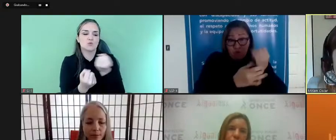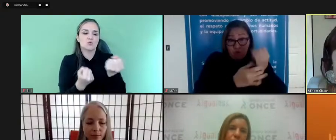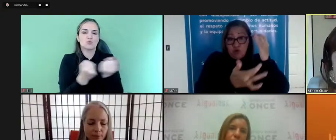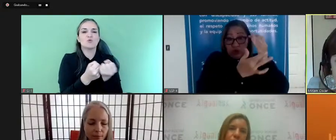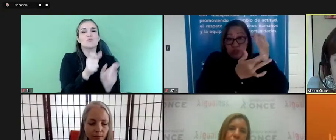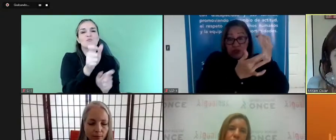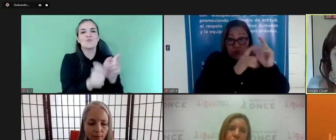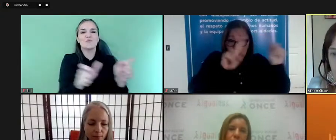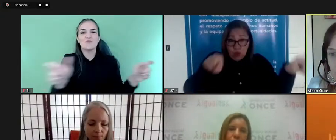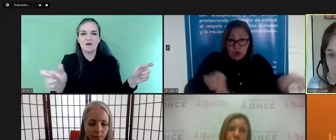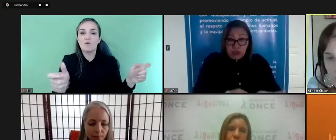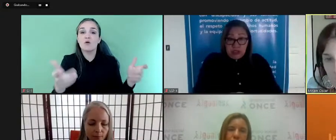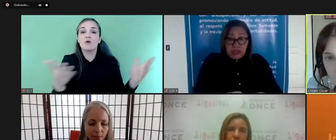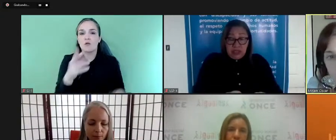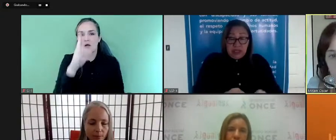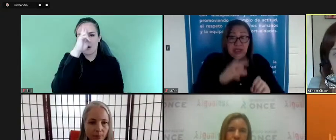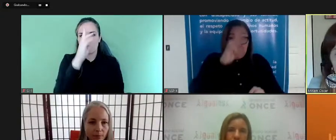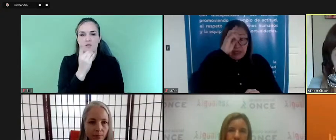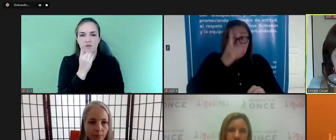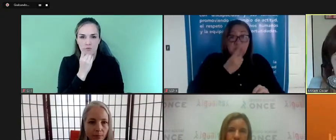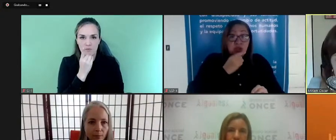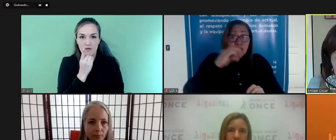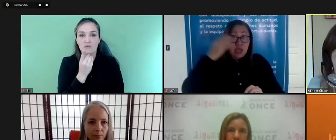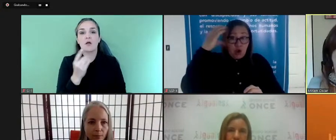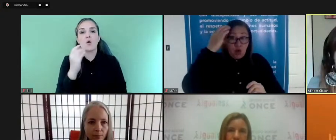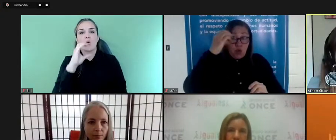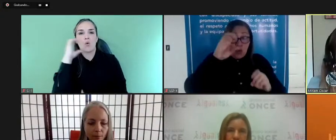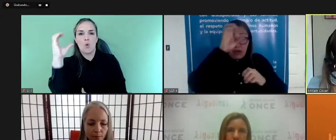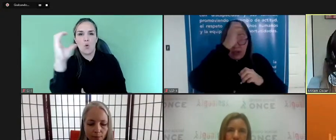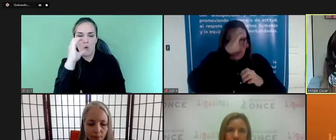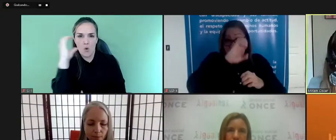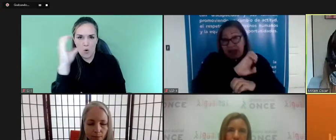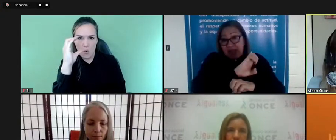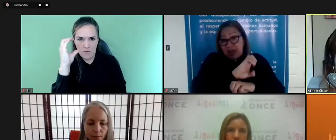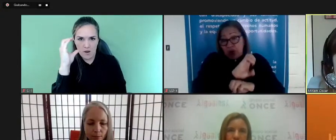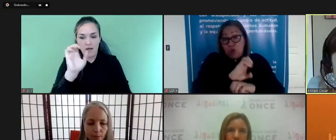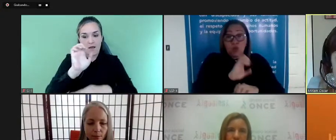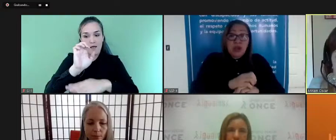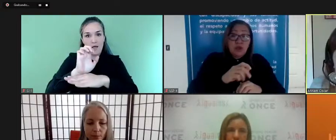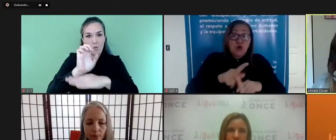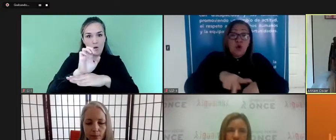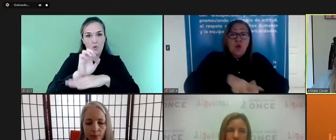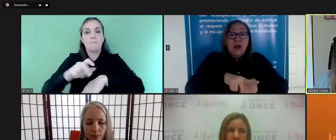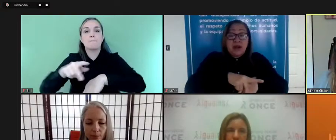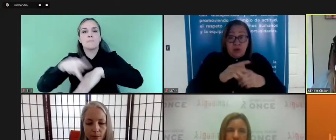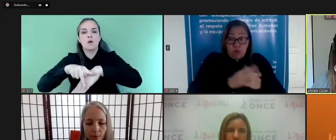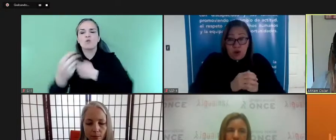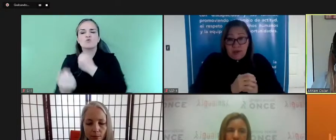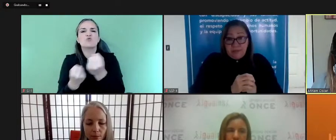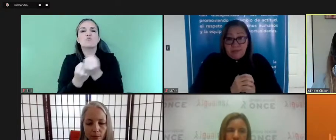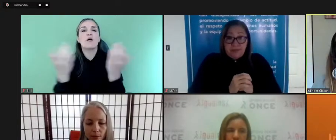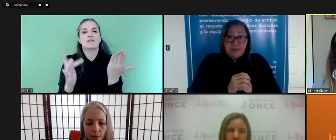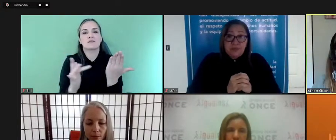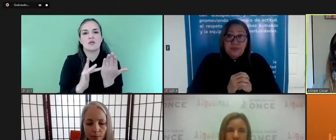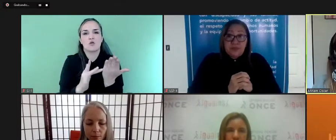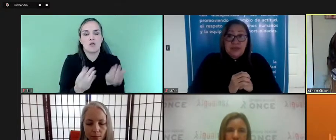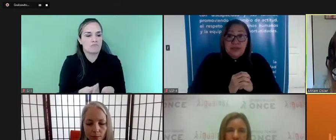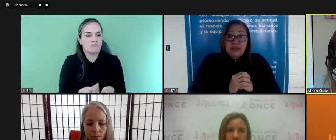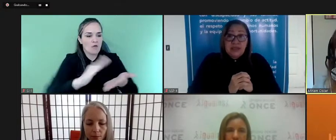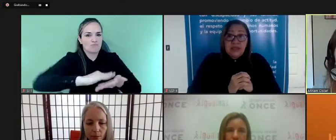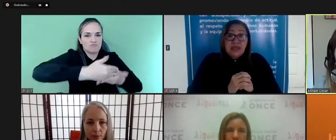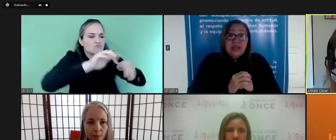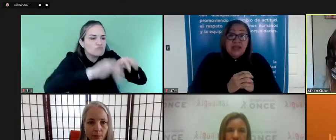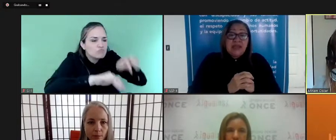with support for children with disability in colombia ecuador parliament y with kasem says